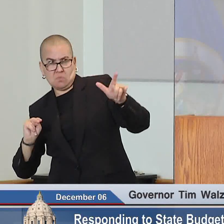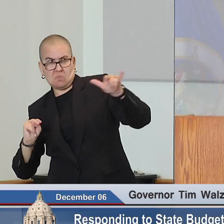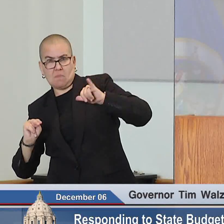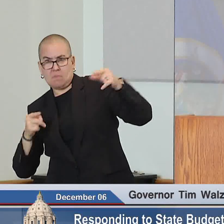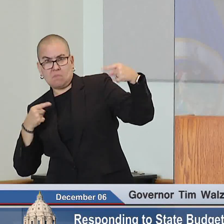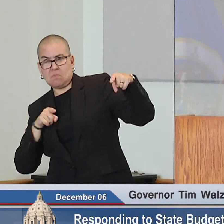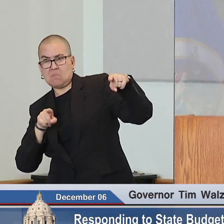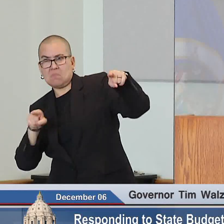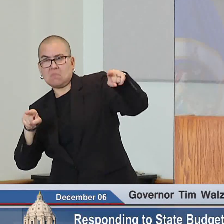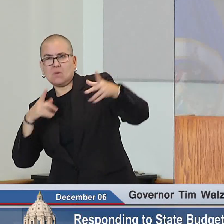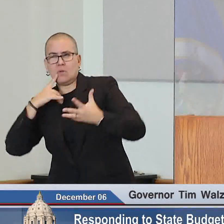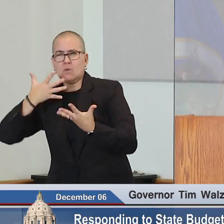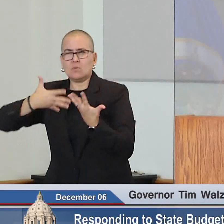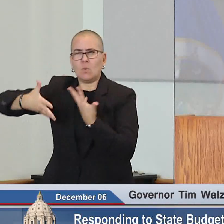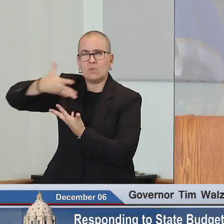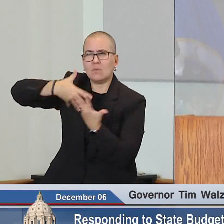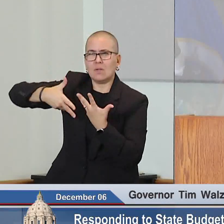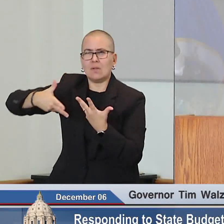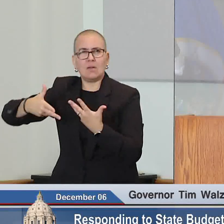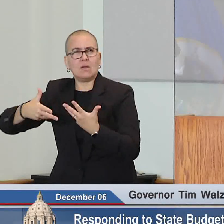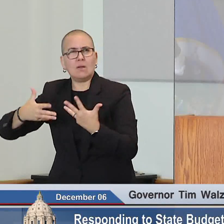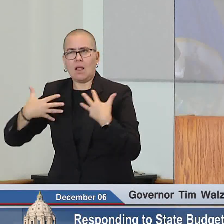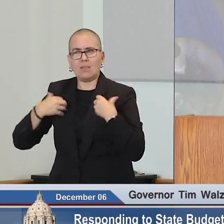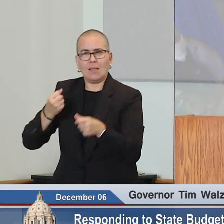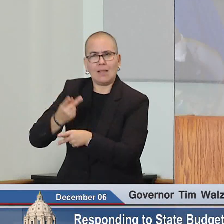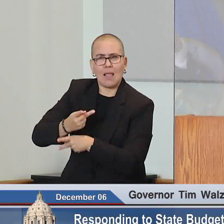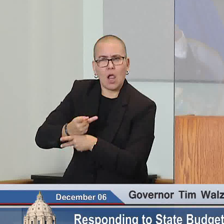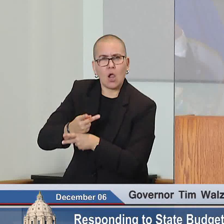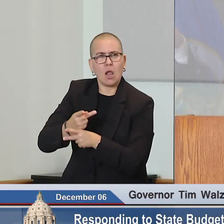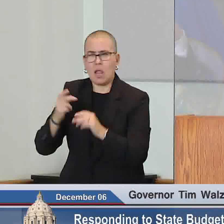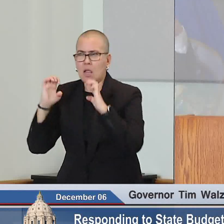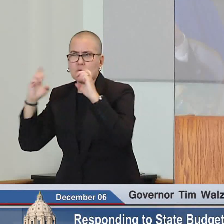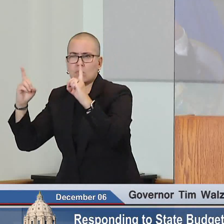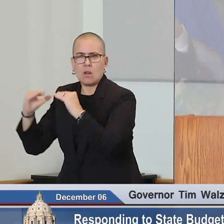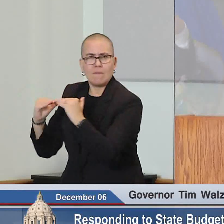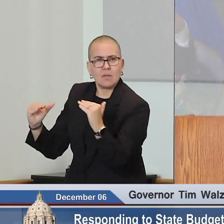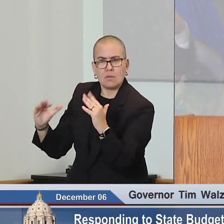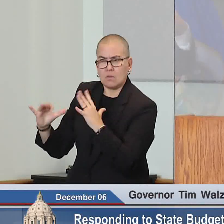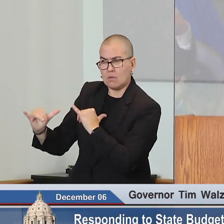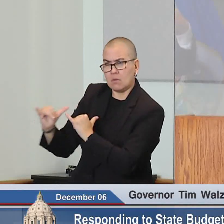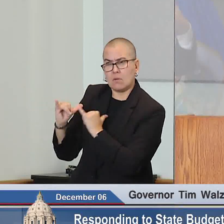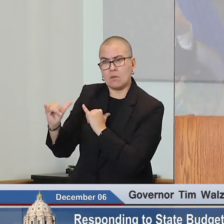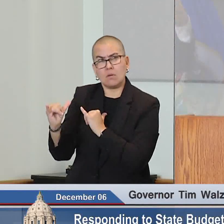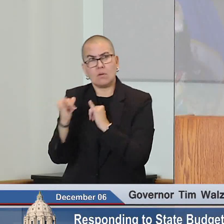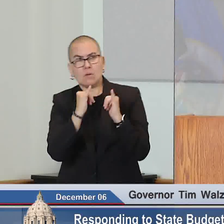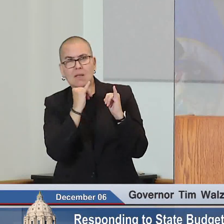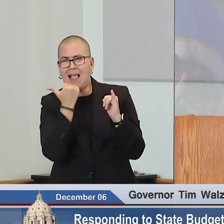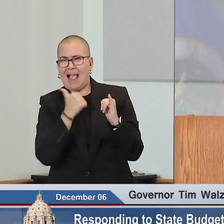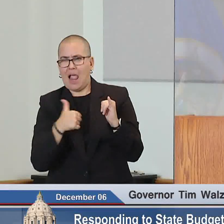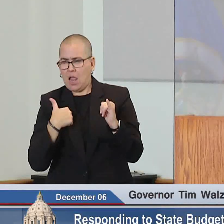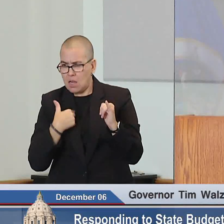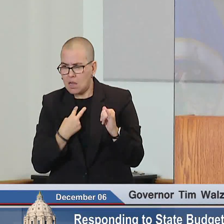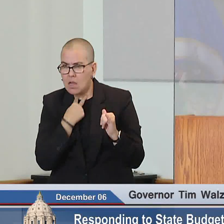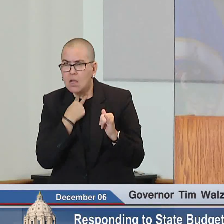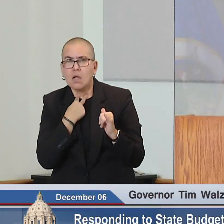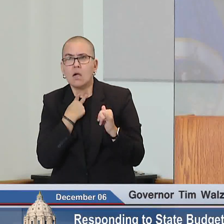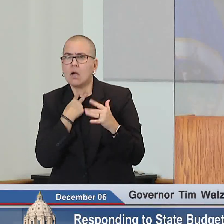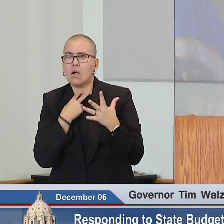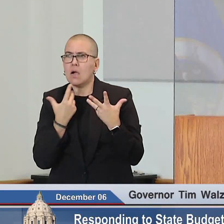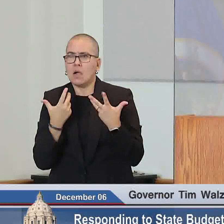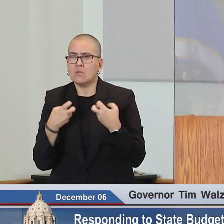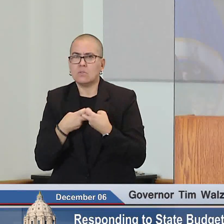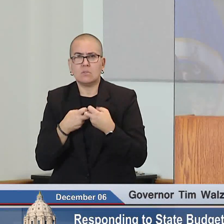health care access and education levels and things like that, but a real dilemma on how to create more workforce